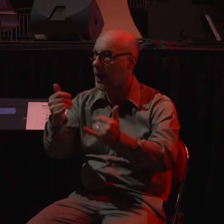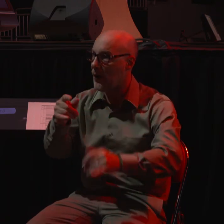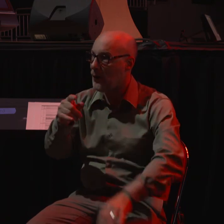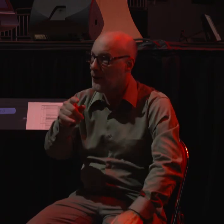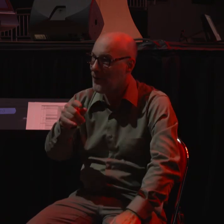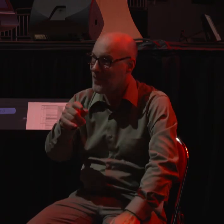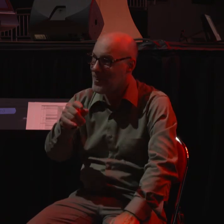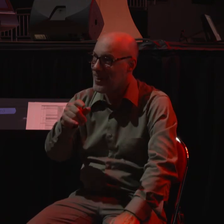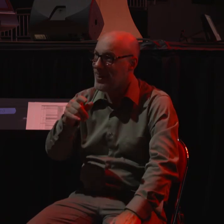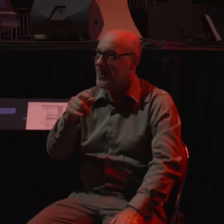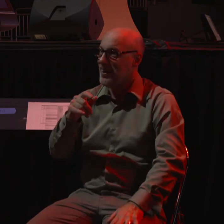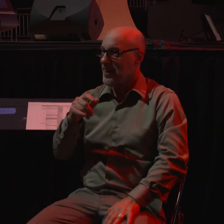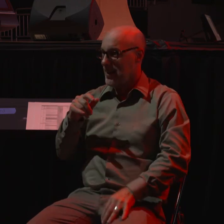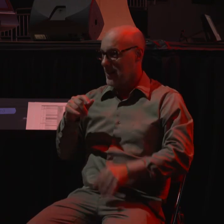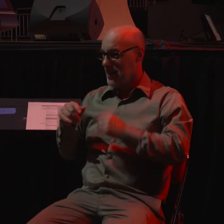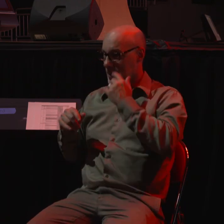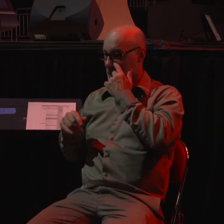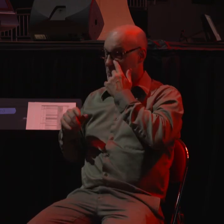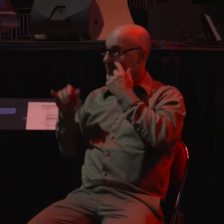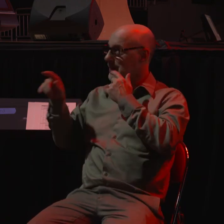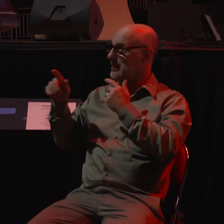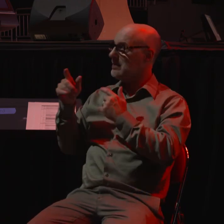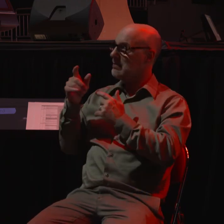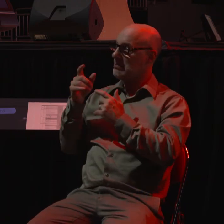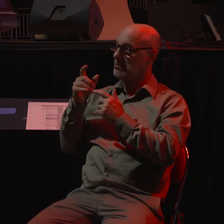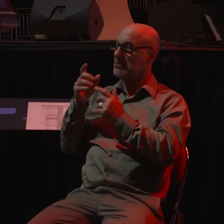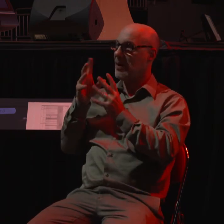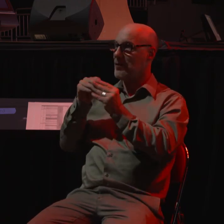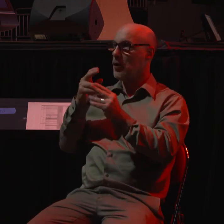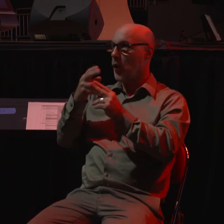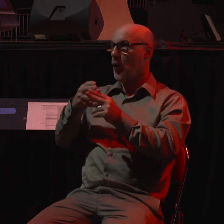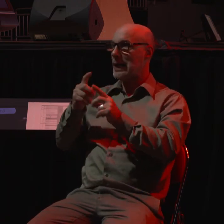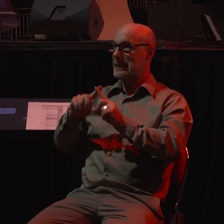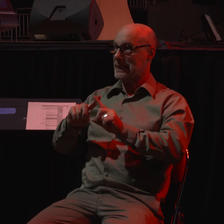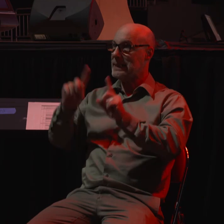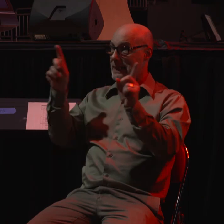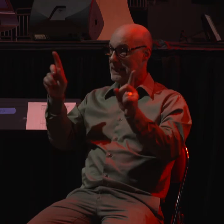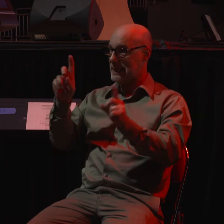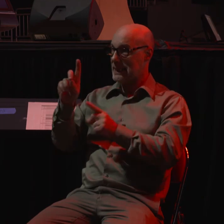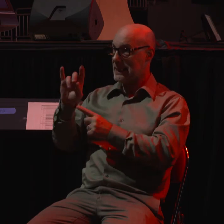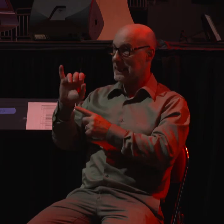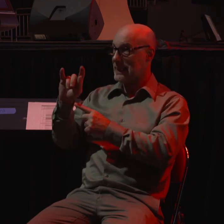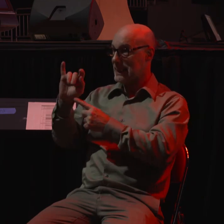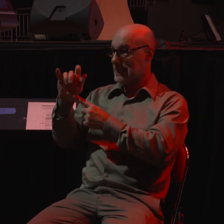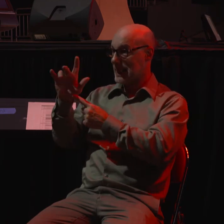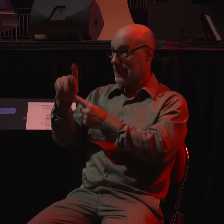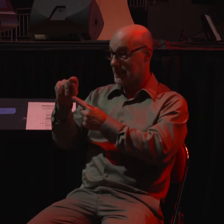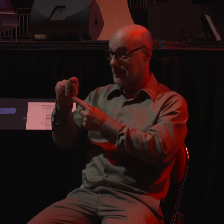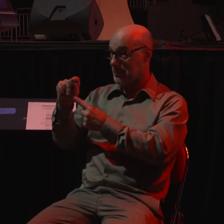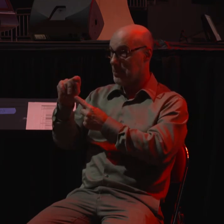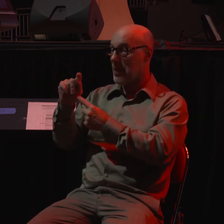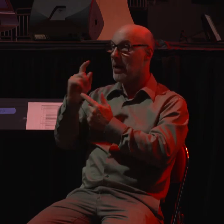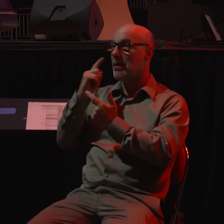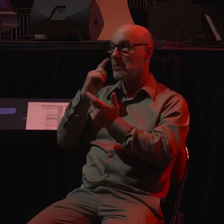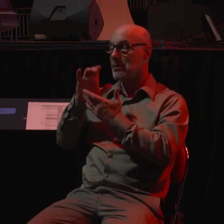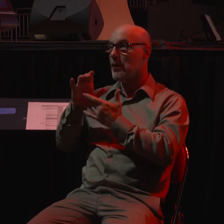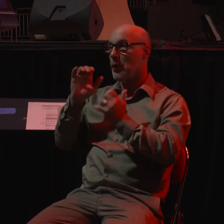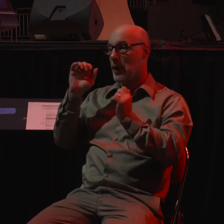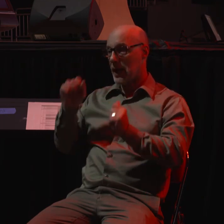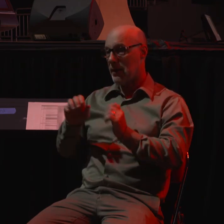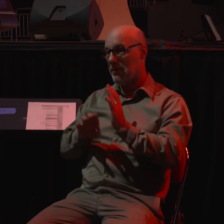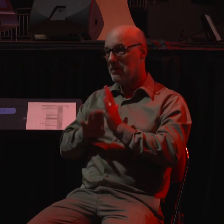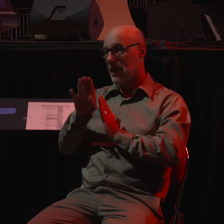called Distinct, we can develop a distinct biblical, exegetical type